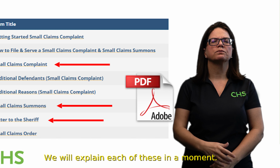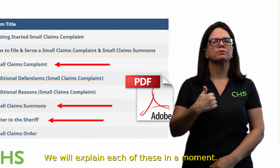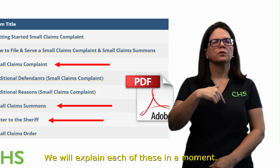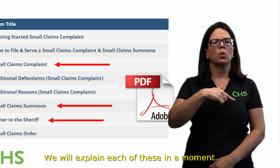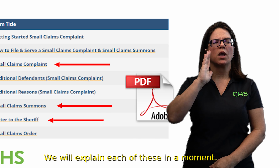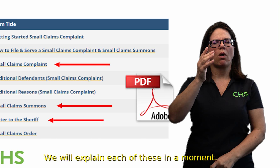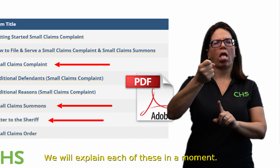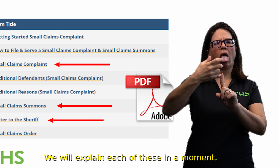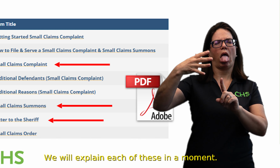in a moment.